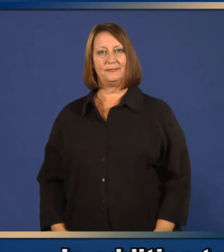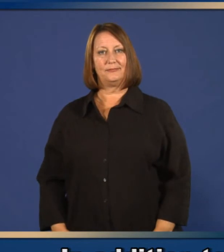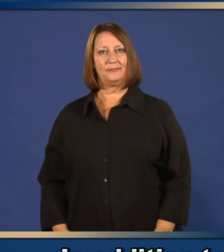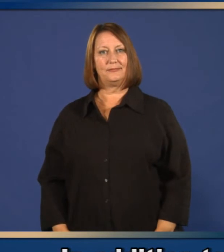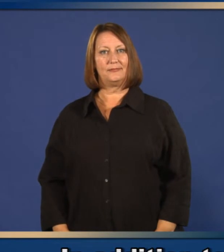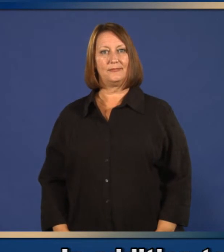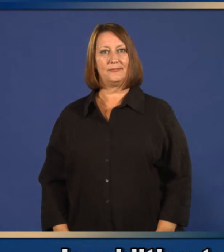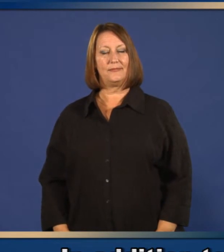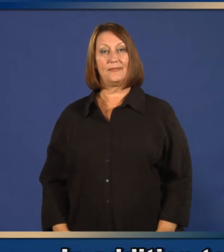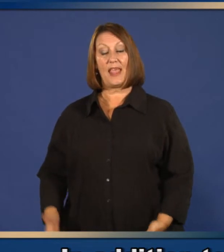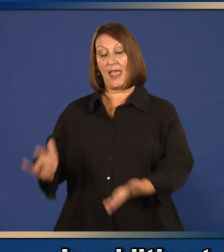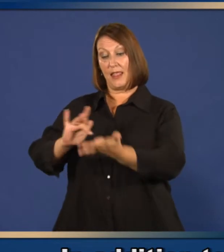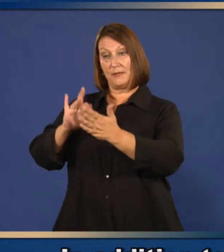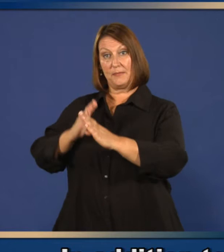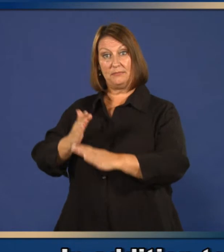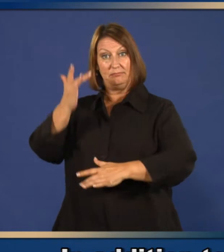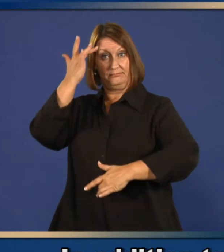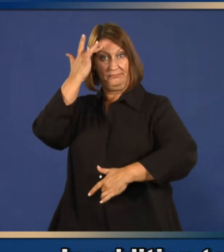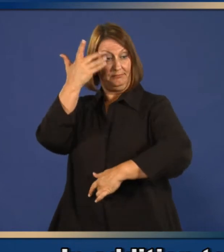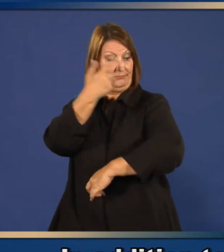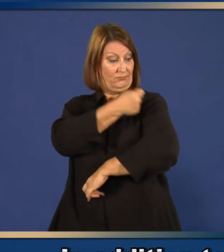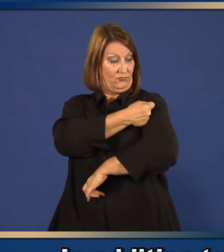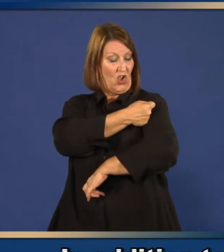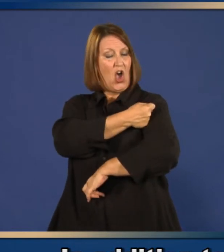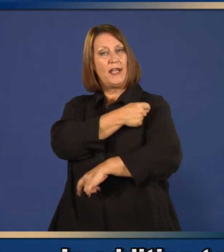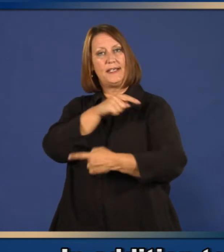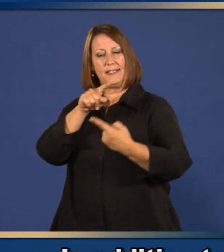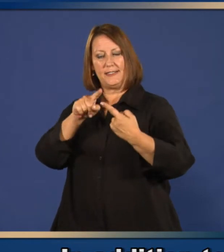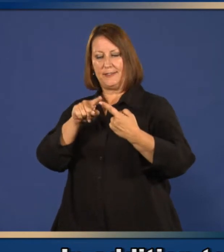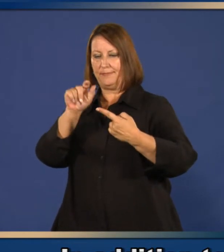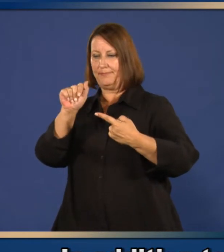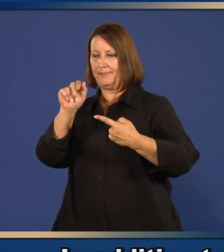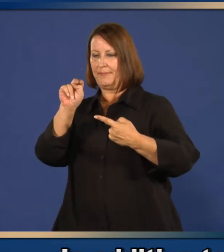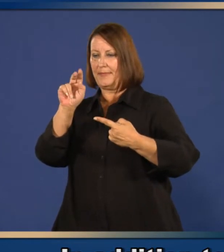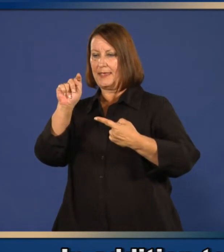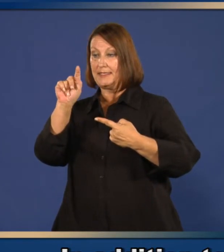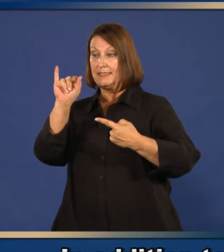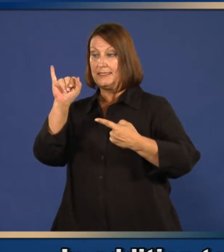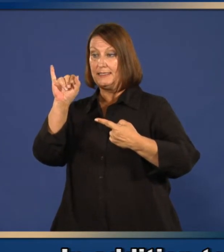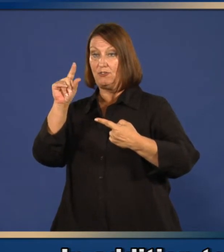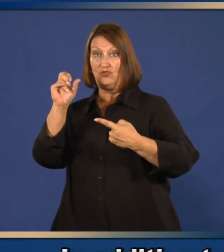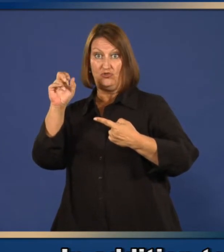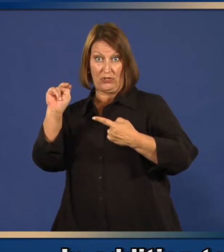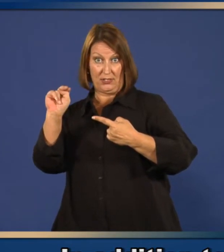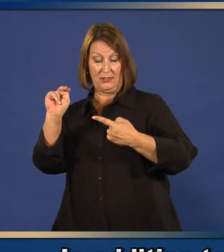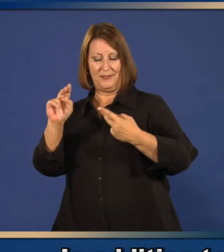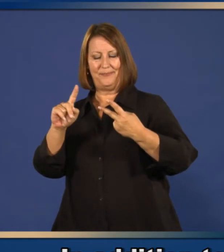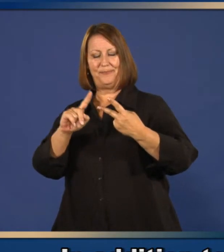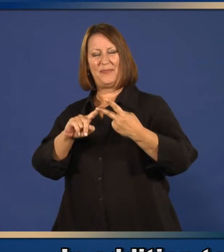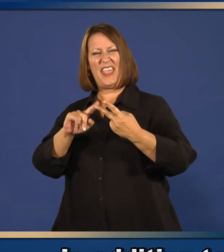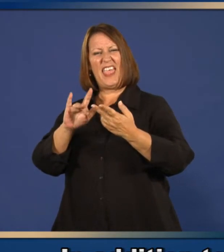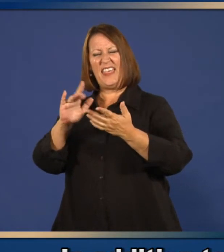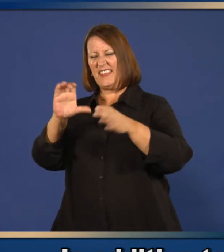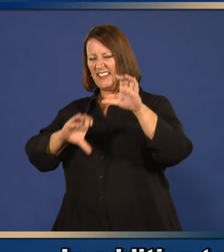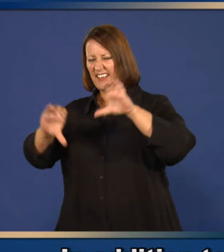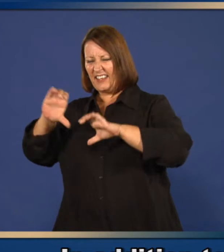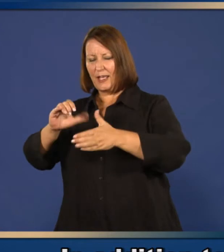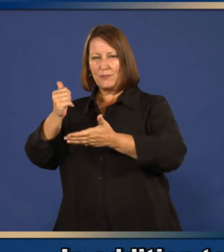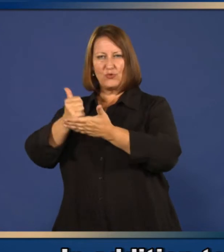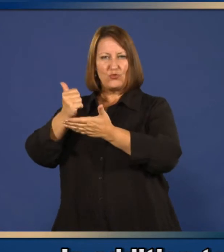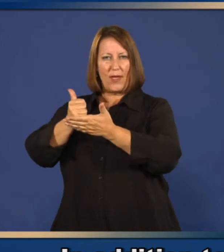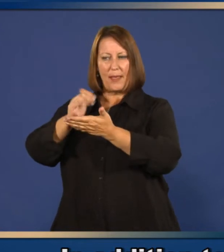In addition to antigens, vaccines contain ingredients to prevent contamination and